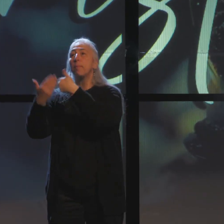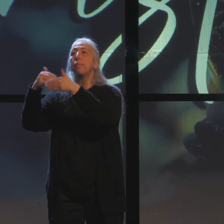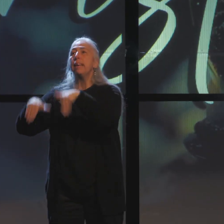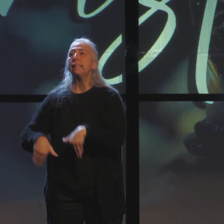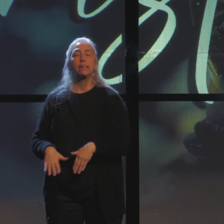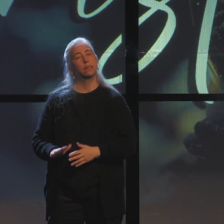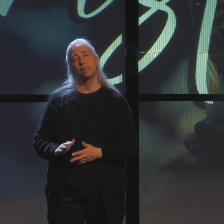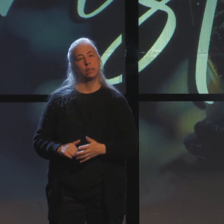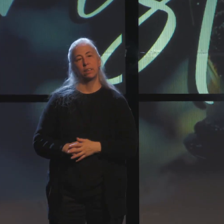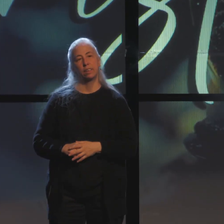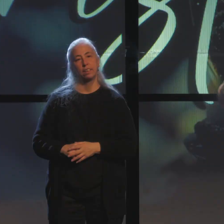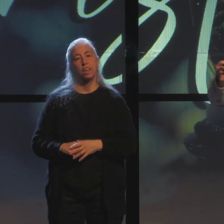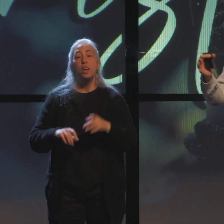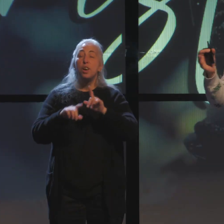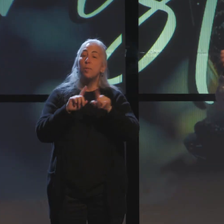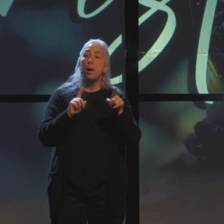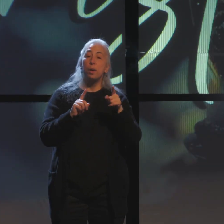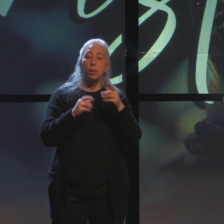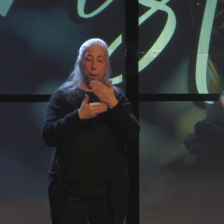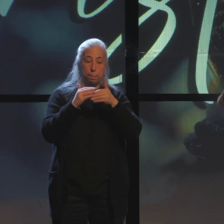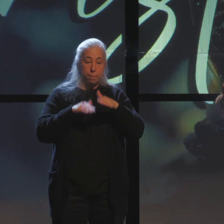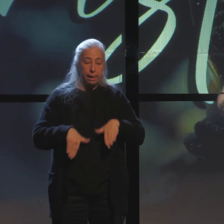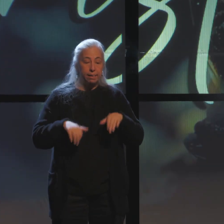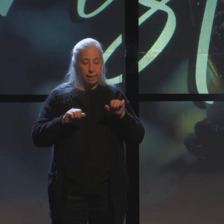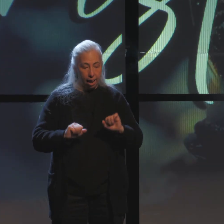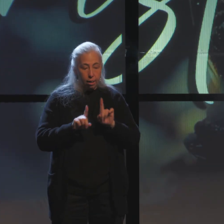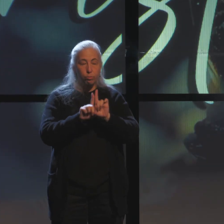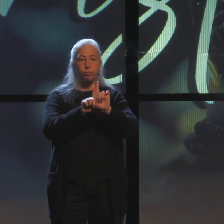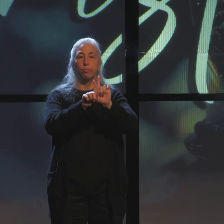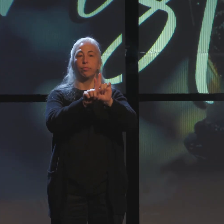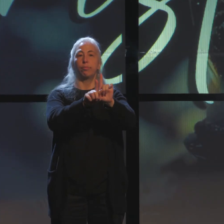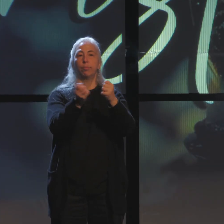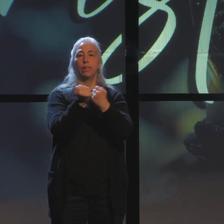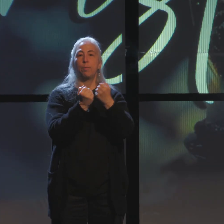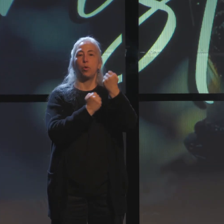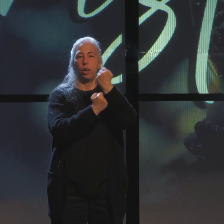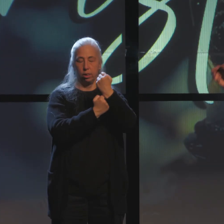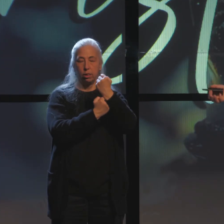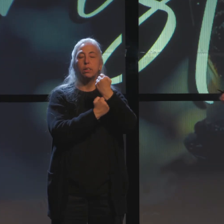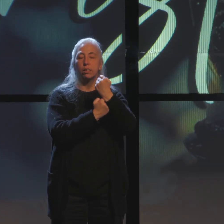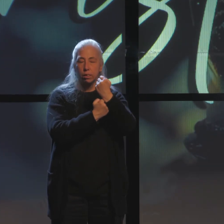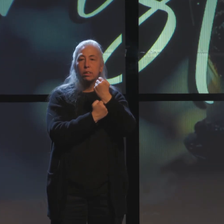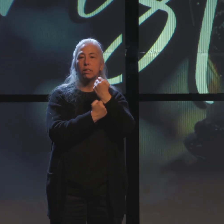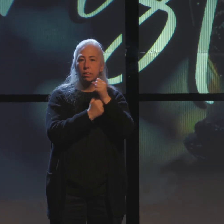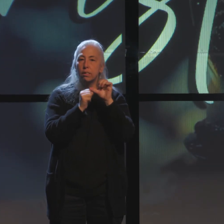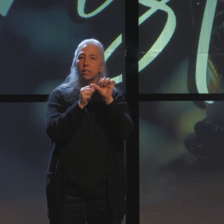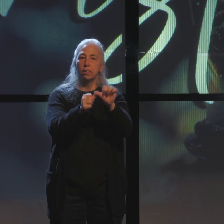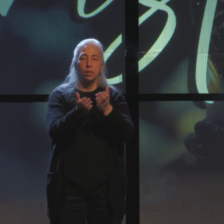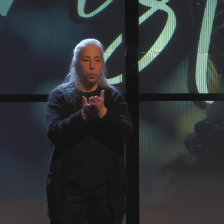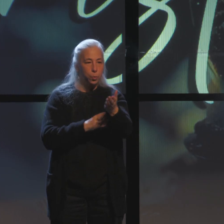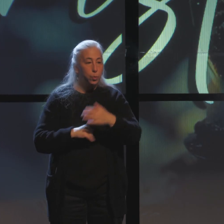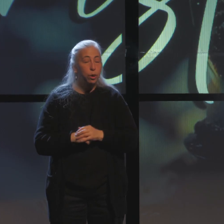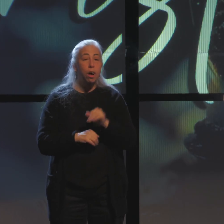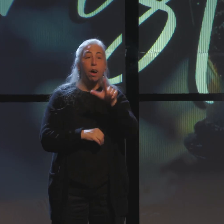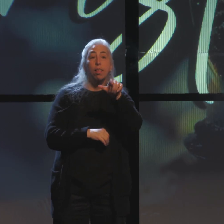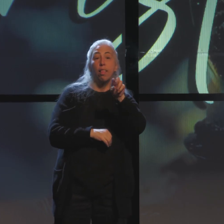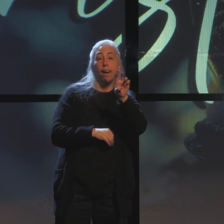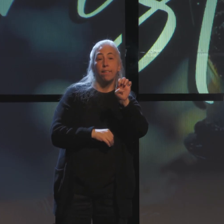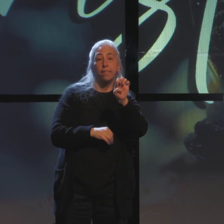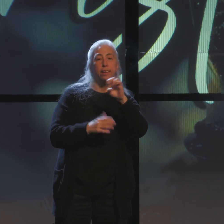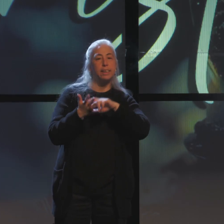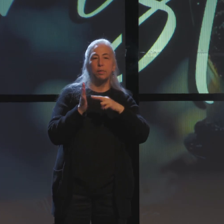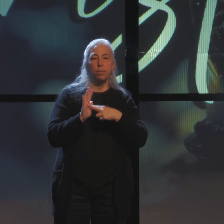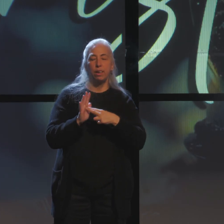another. But peace can be my companion in all of it. And so love doesn't promise that the night's instantly going to